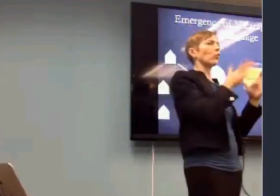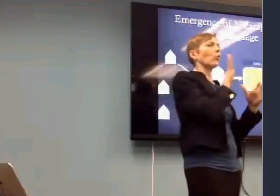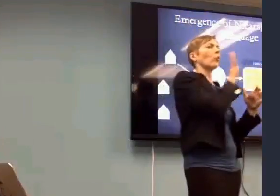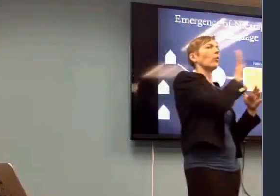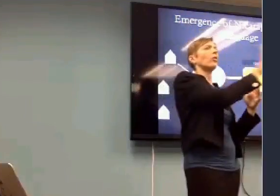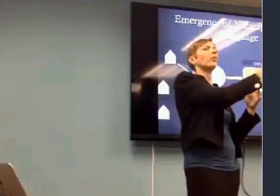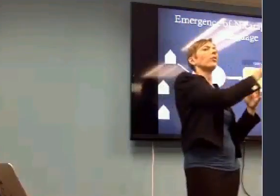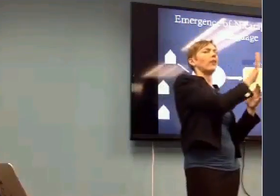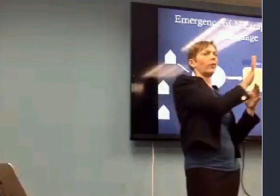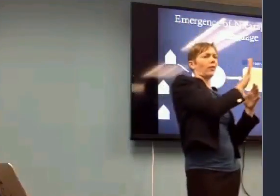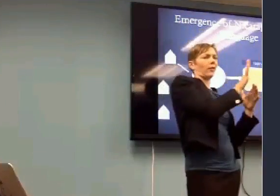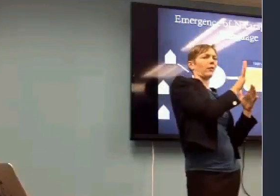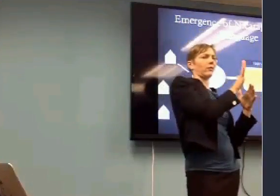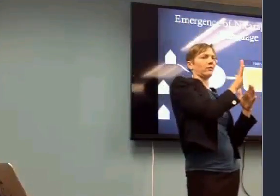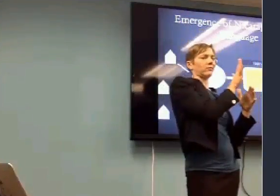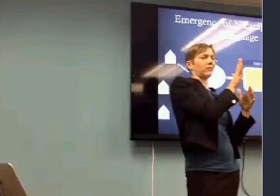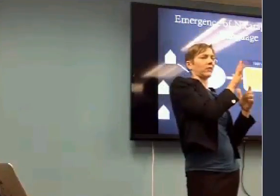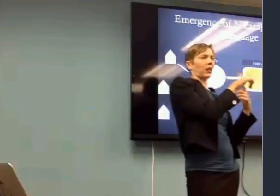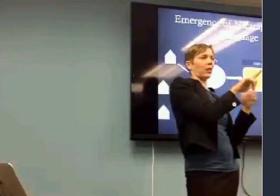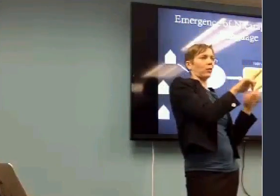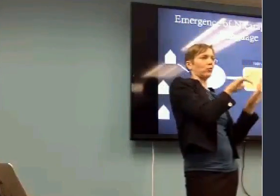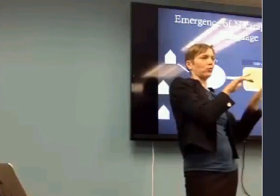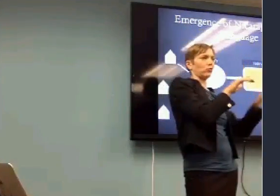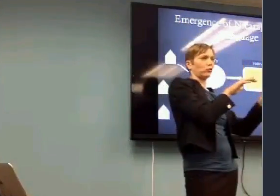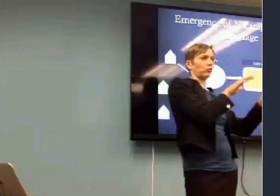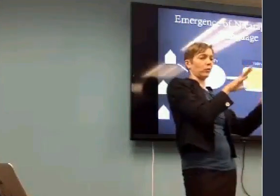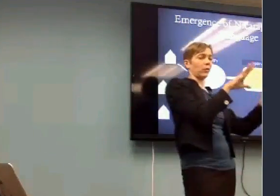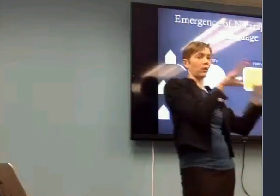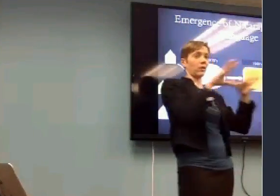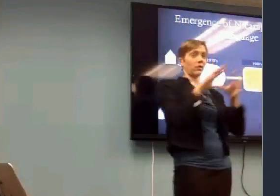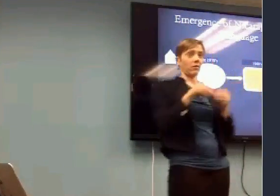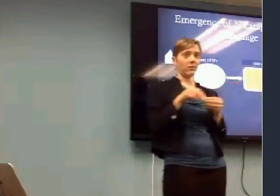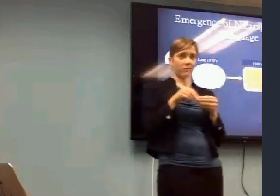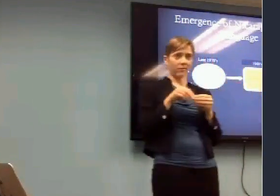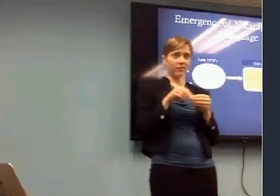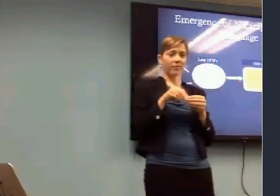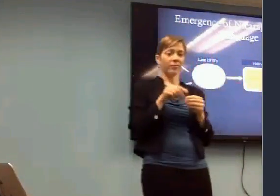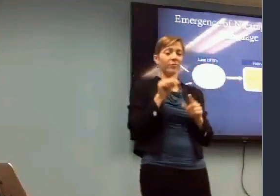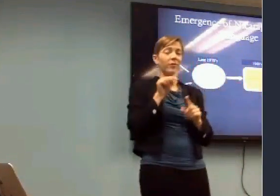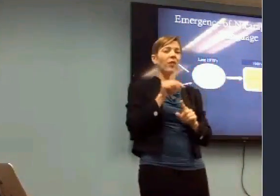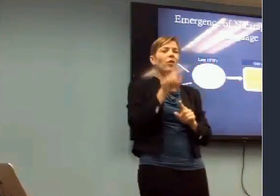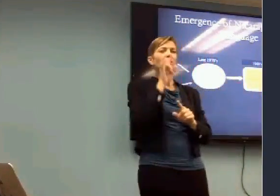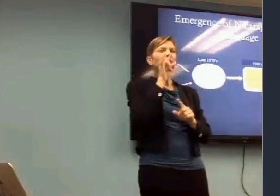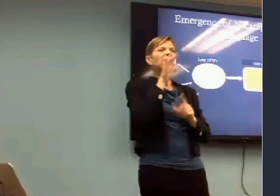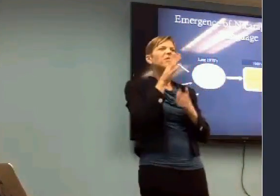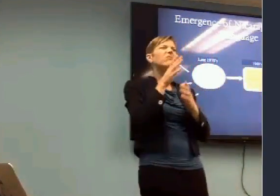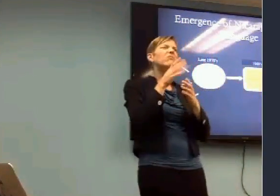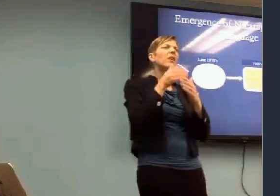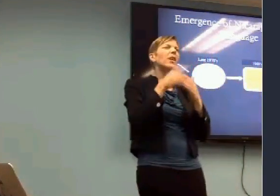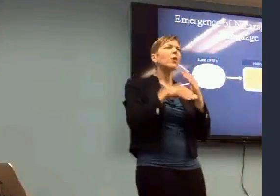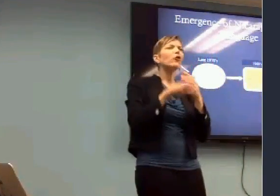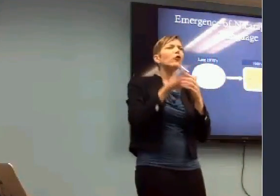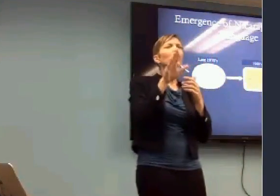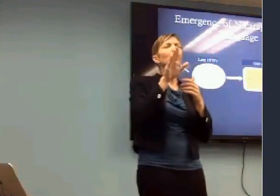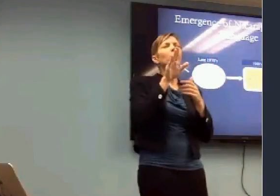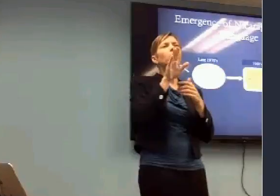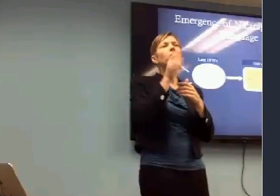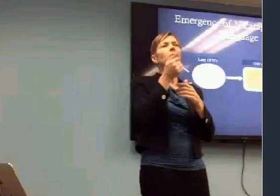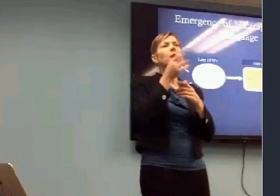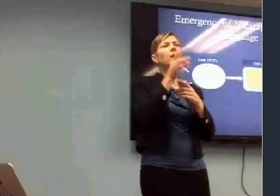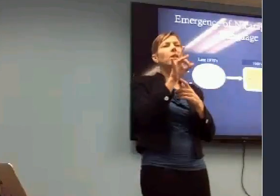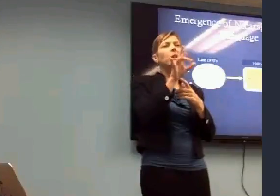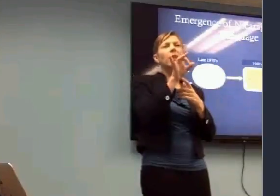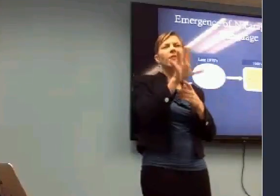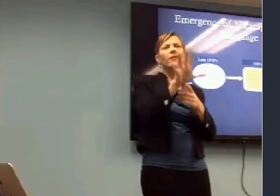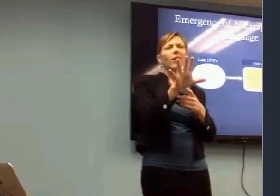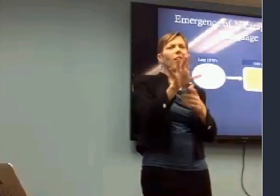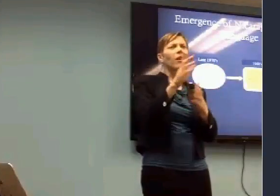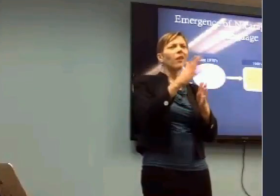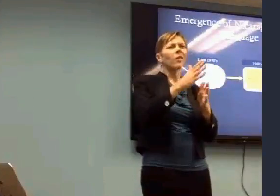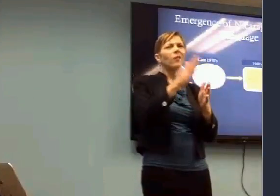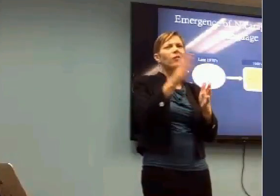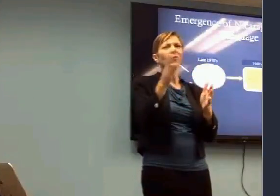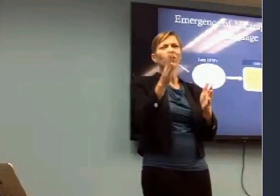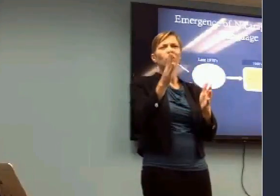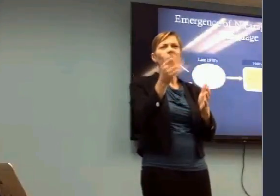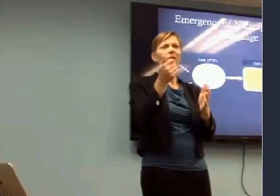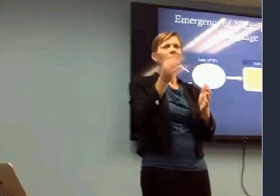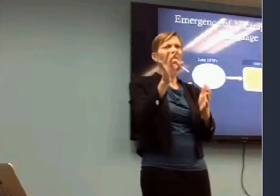acquired the language of the first cohort, took that language. They usually entered, that